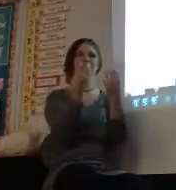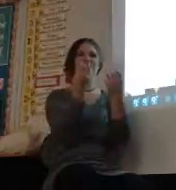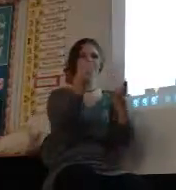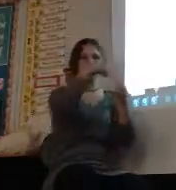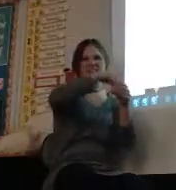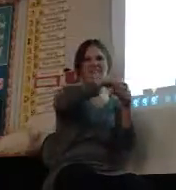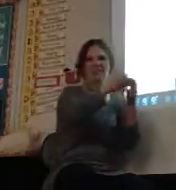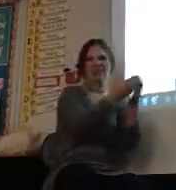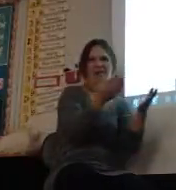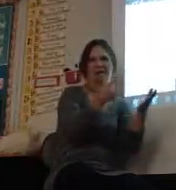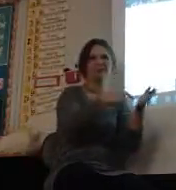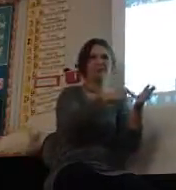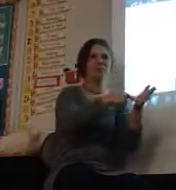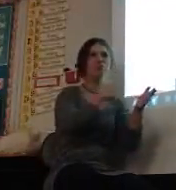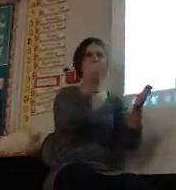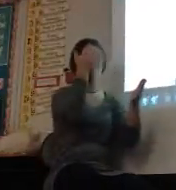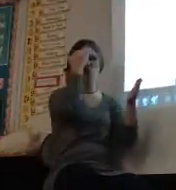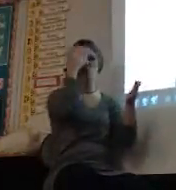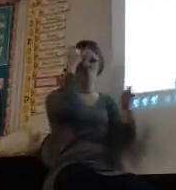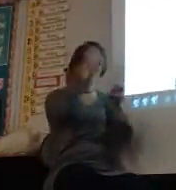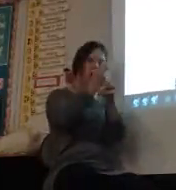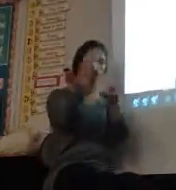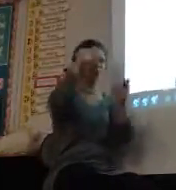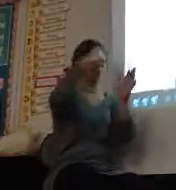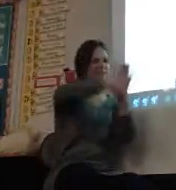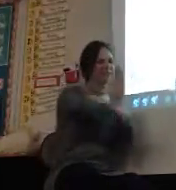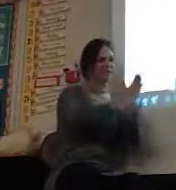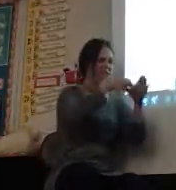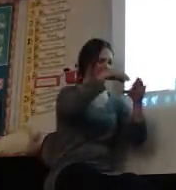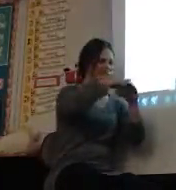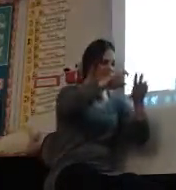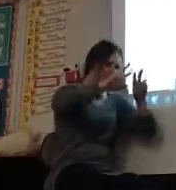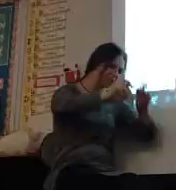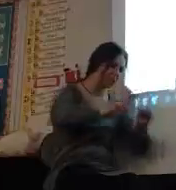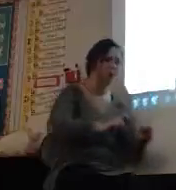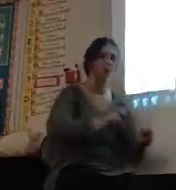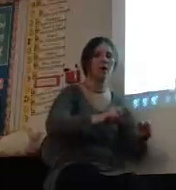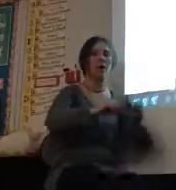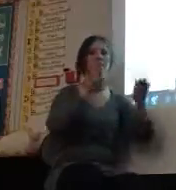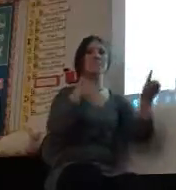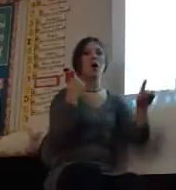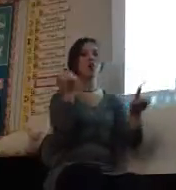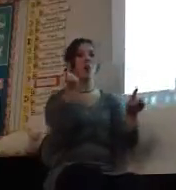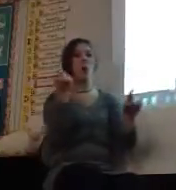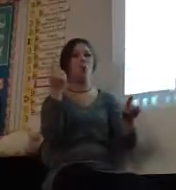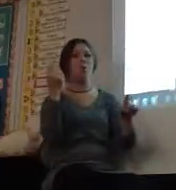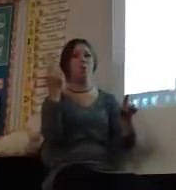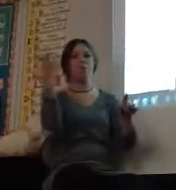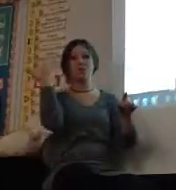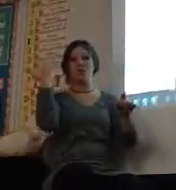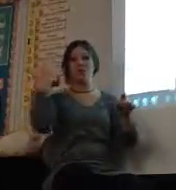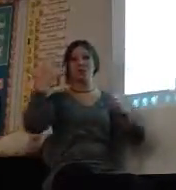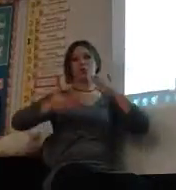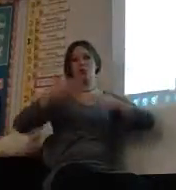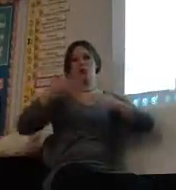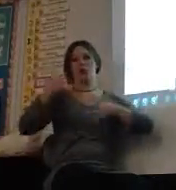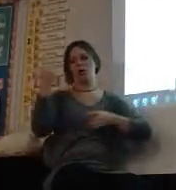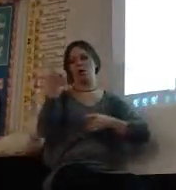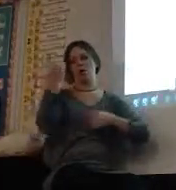would be difficult. Before the dive, Ocean One had been tested only in a pool that was about 6 feet deep. La Lune